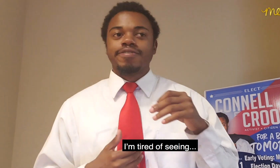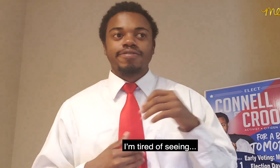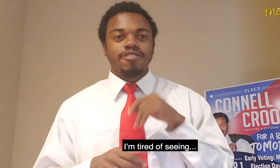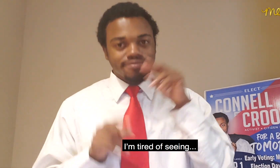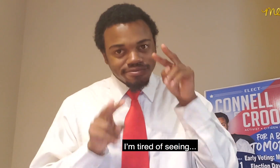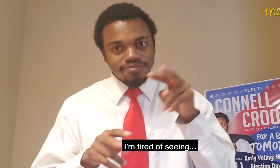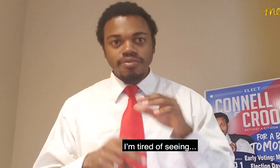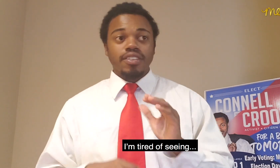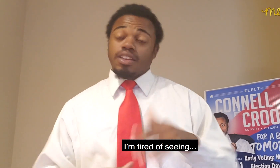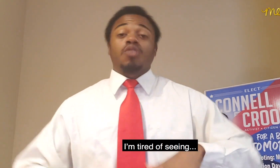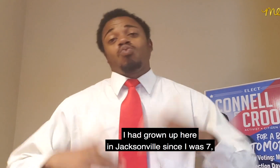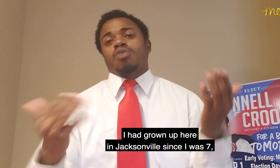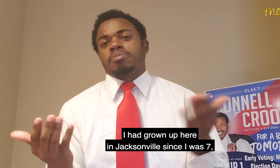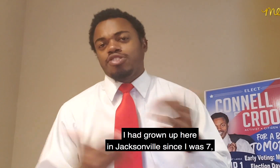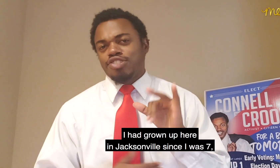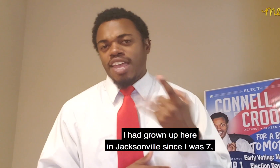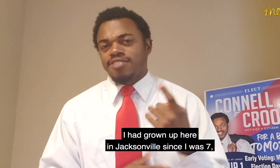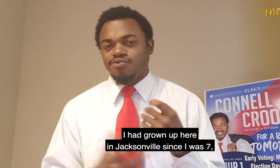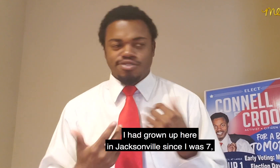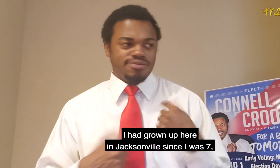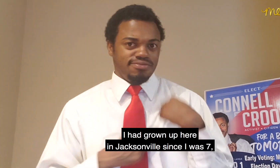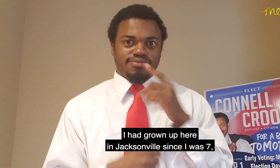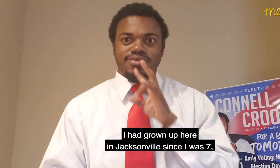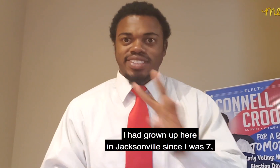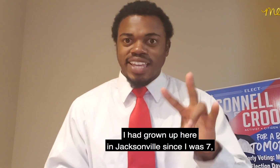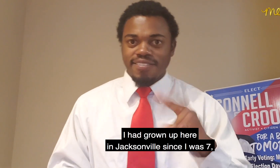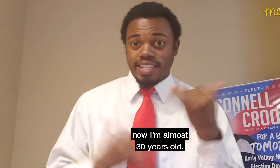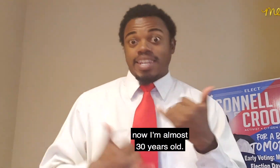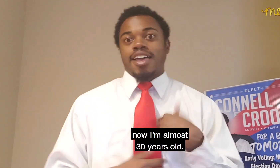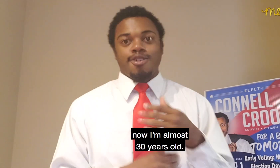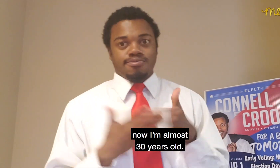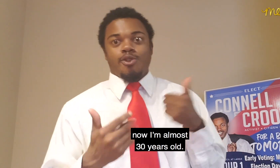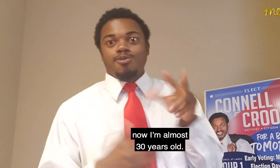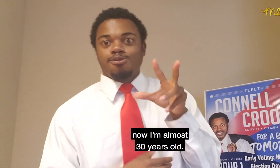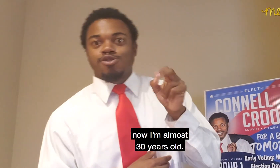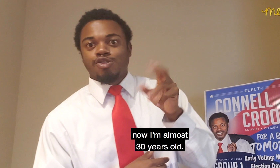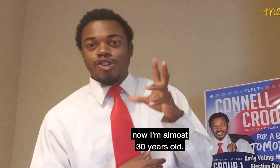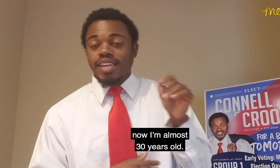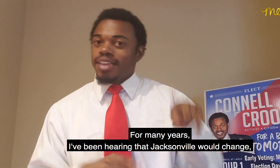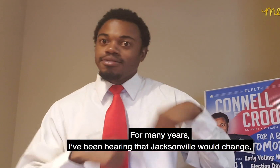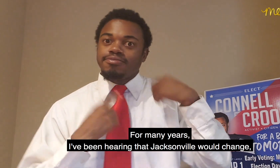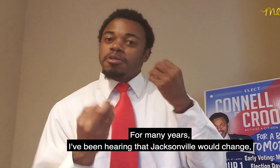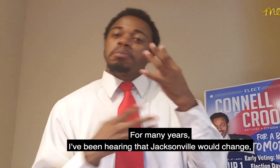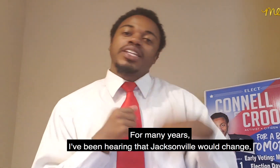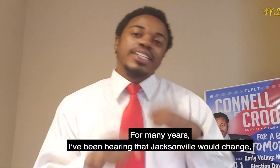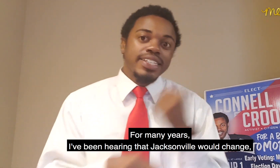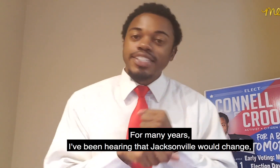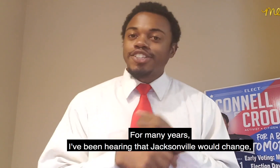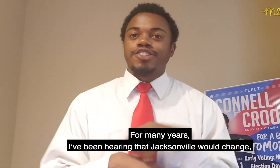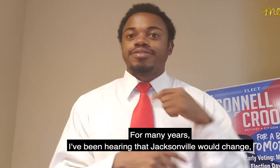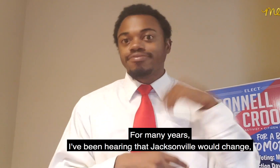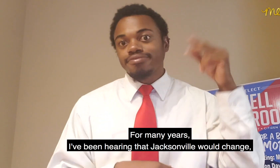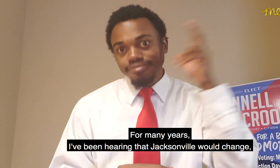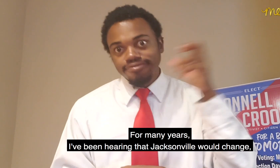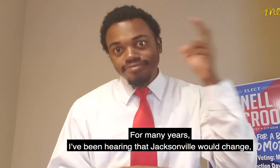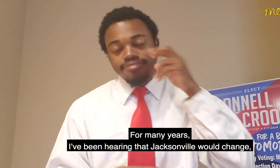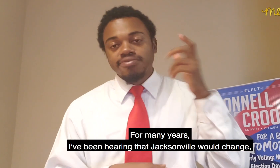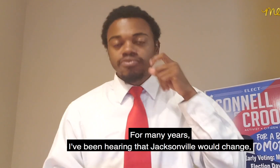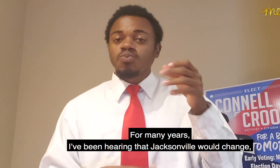seeing. I had grown up here in Jacksonville since I was 7. Now I'm almost 30 years old. For many years, I've been hearing that